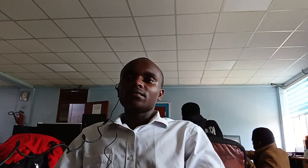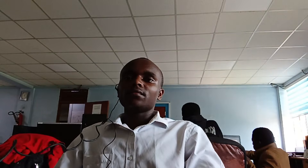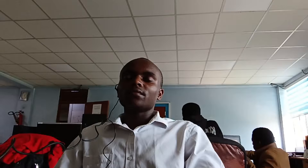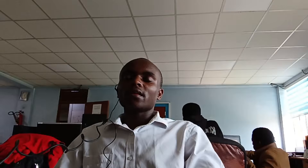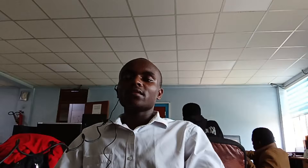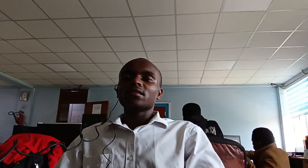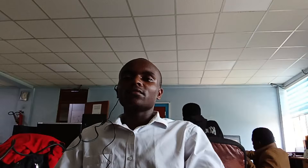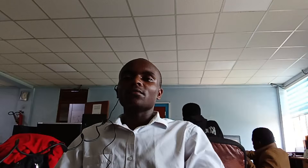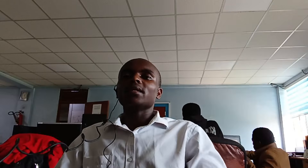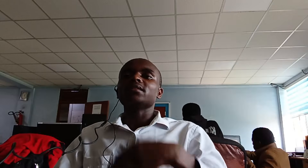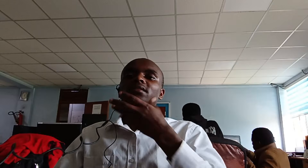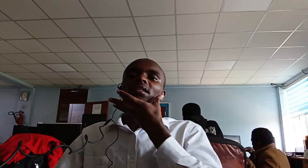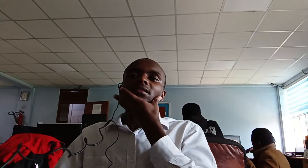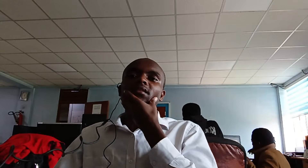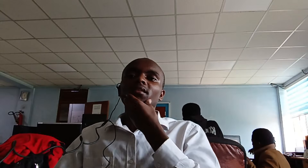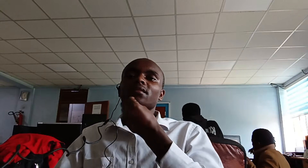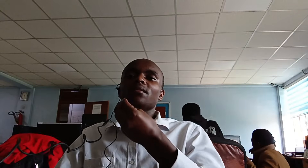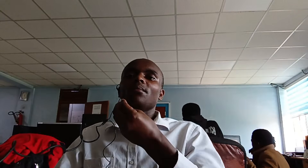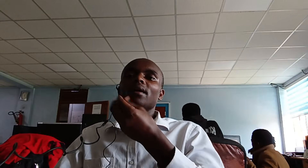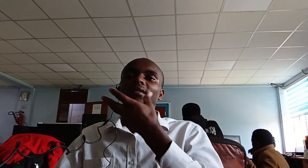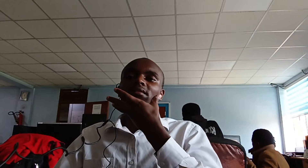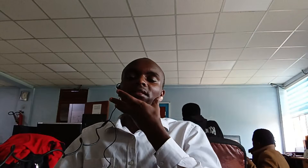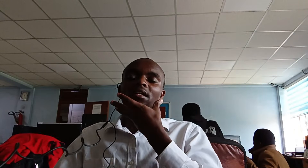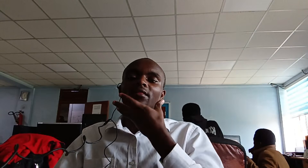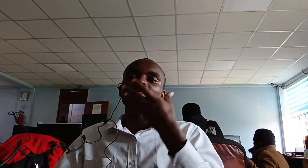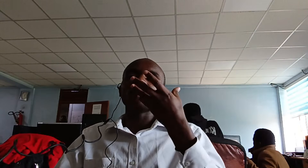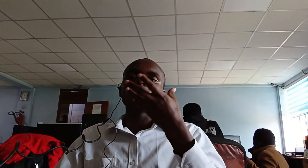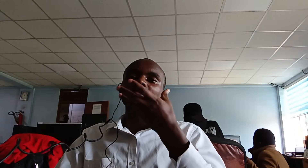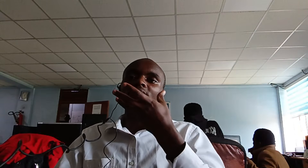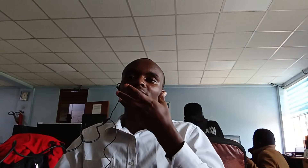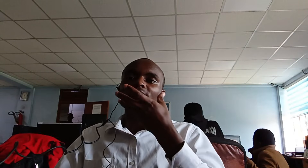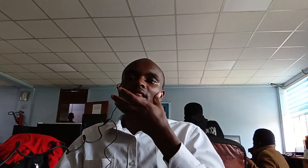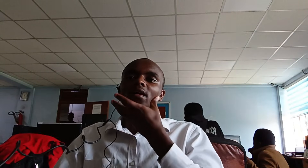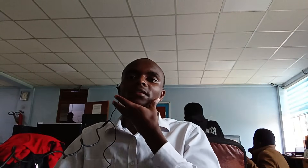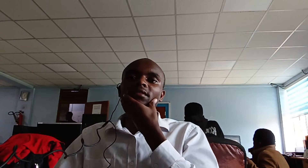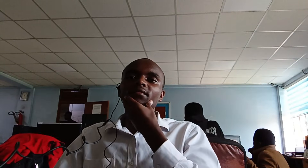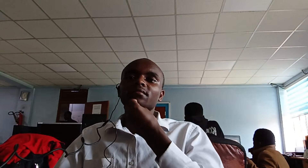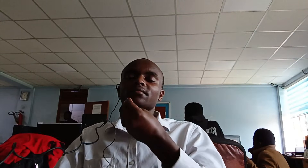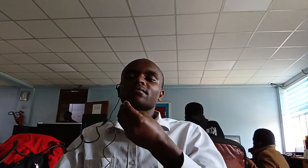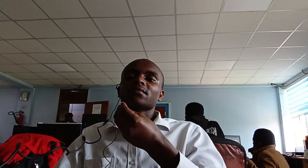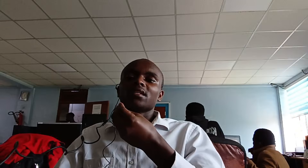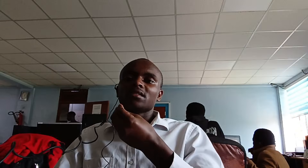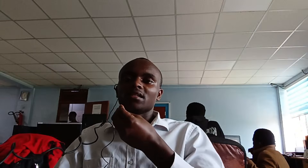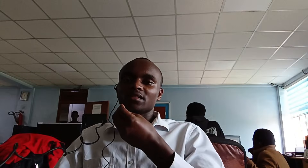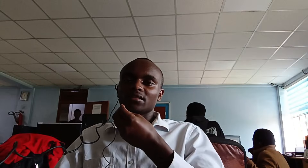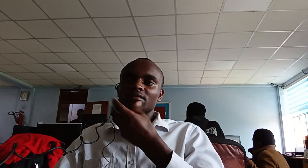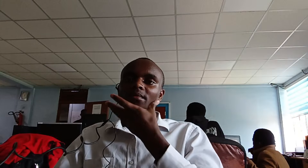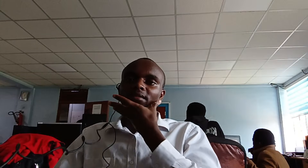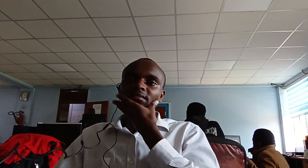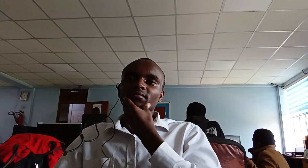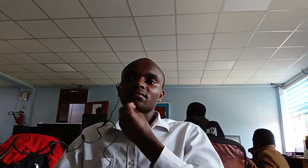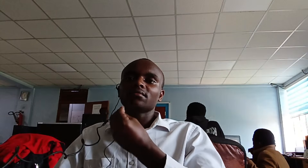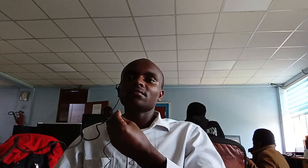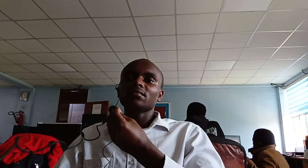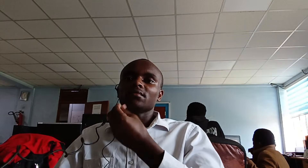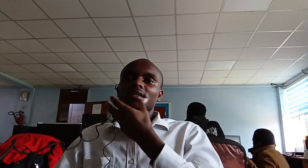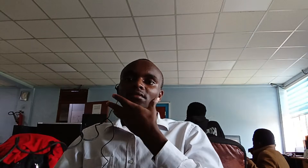the other sign for man is just man. The way you sign father. still the sign for man. Since